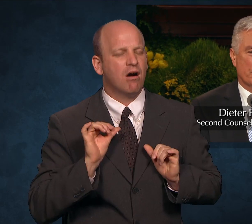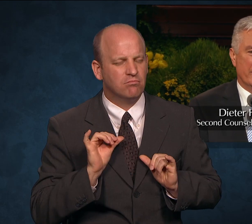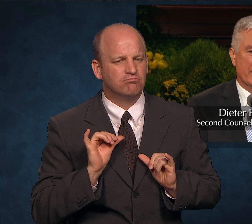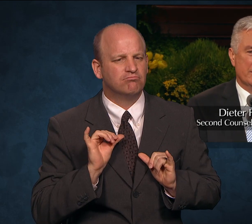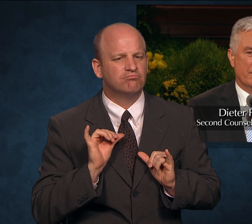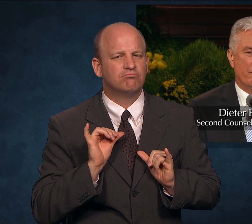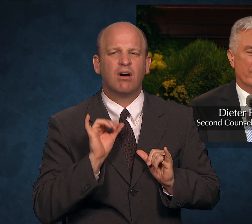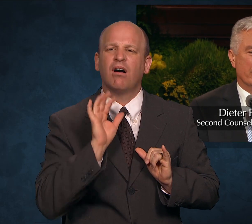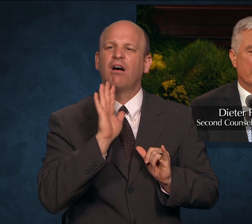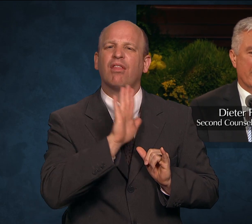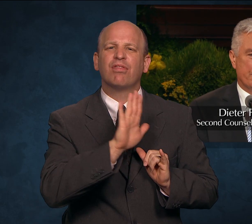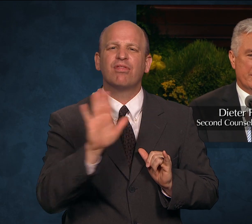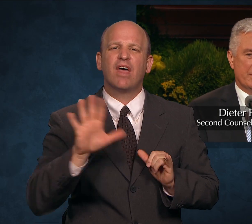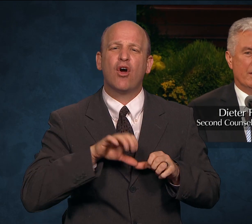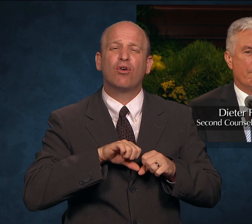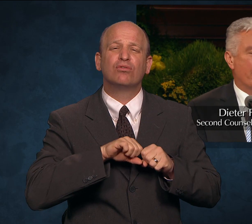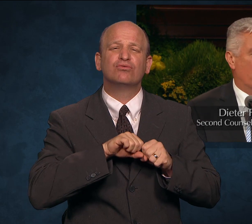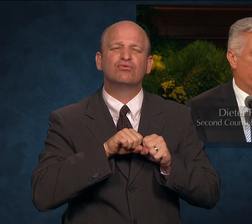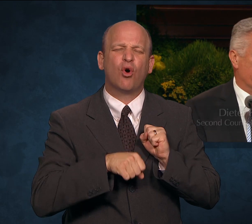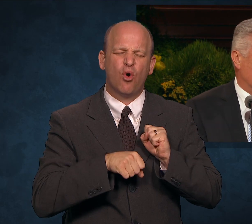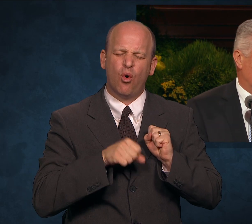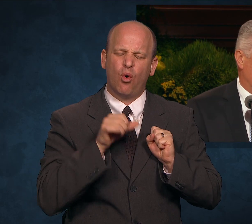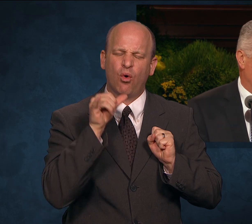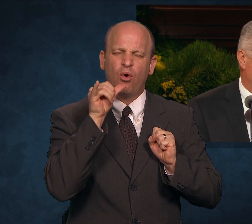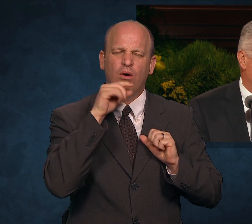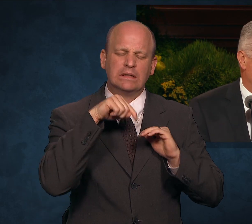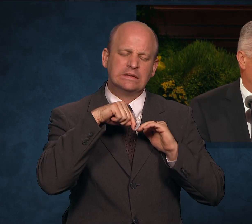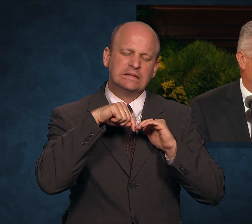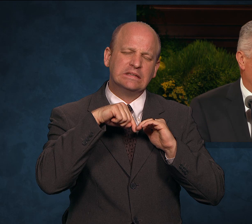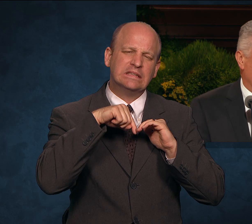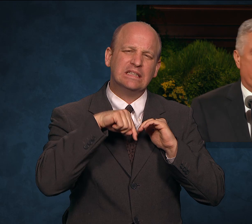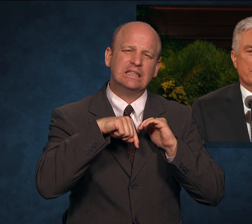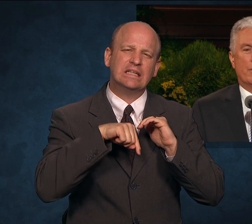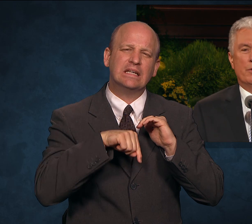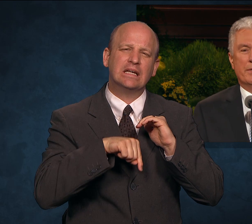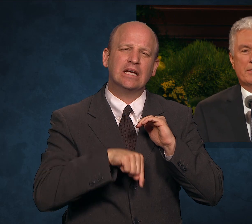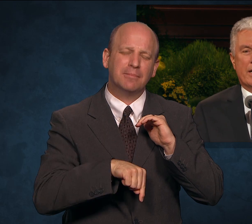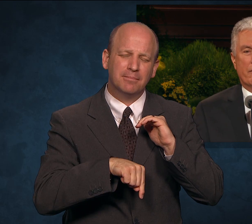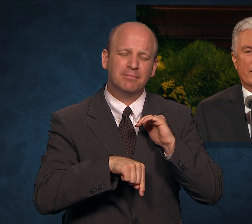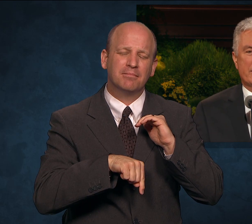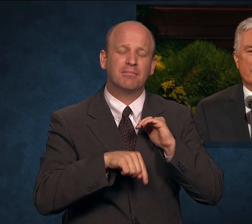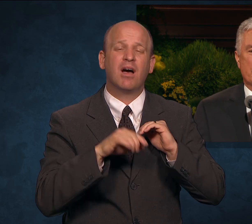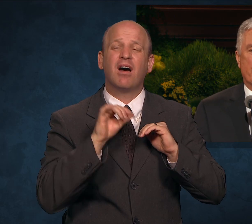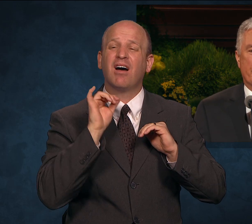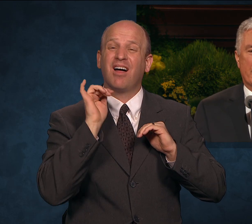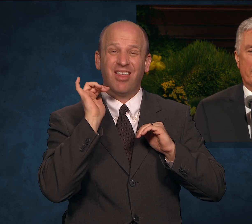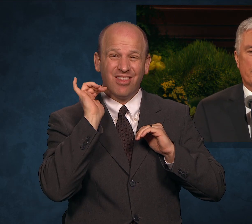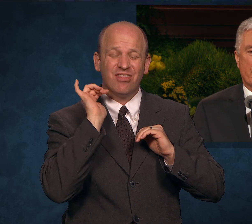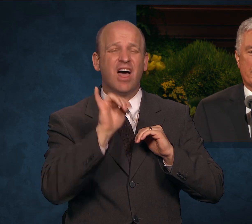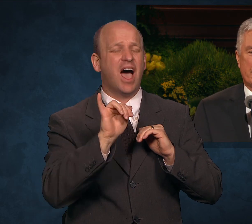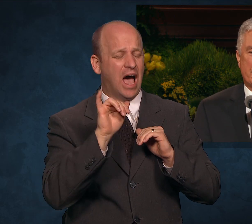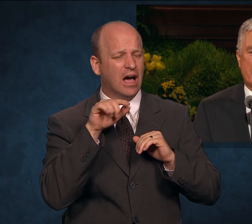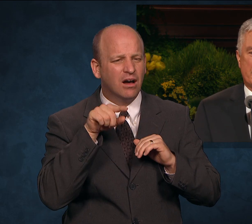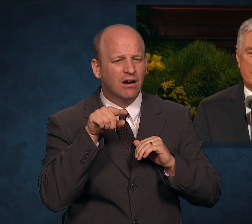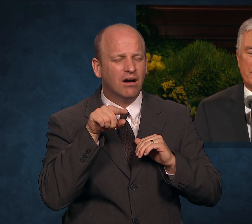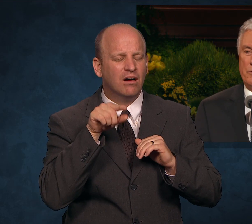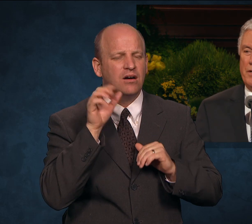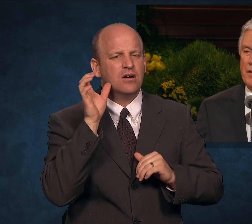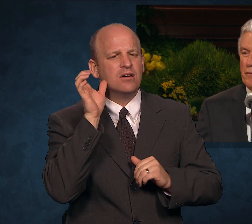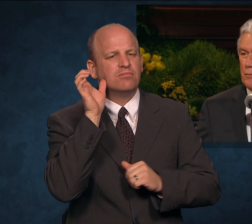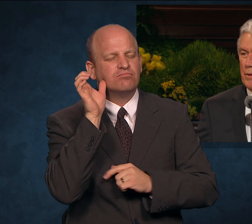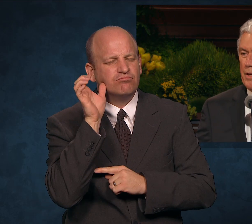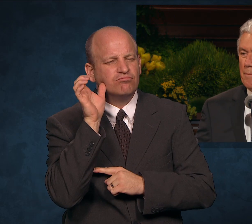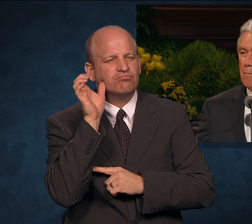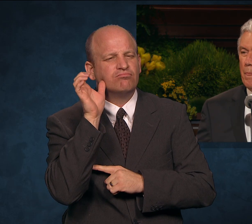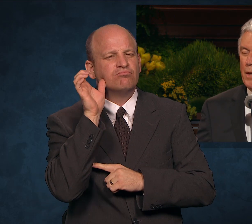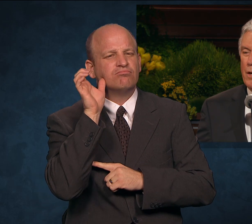seem to reach the very depths of their soul in these moments I have listened to my beloved brothers and sisters and